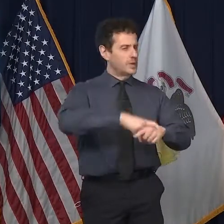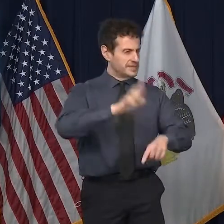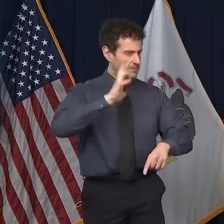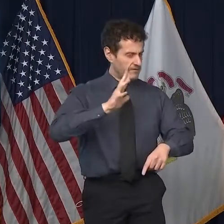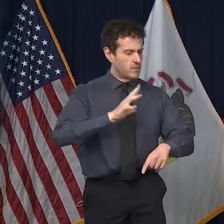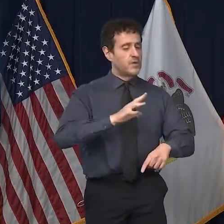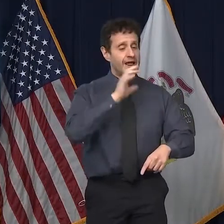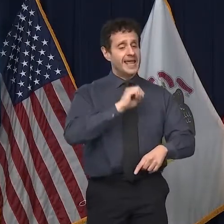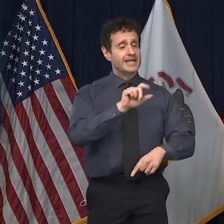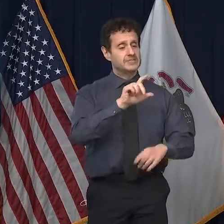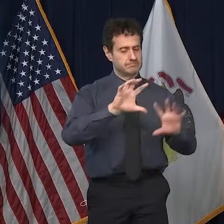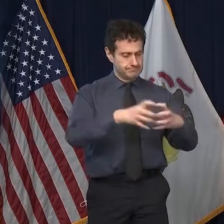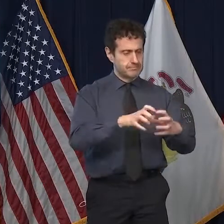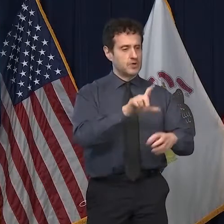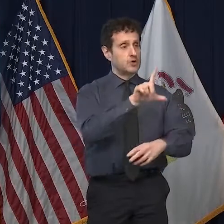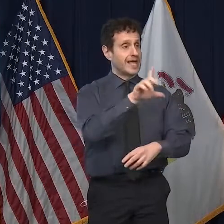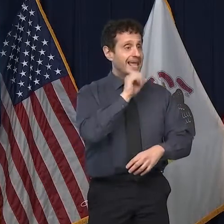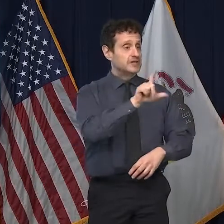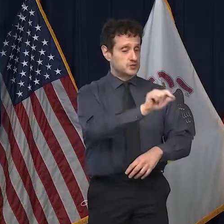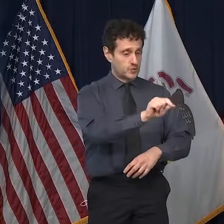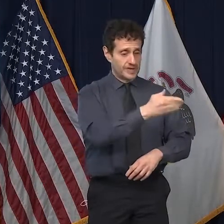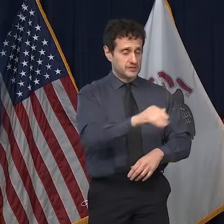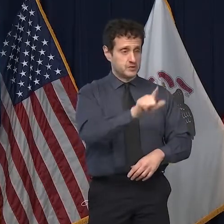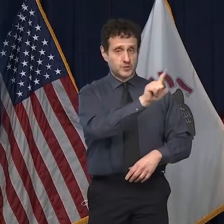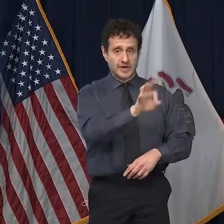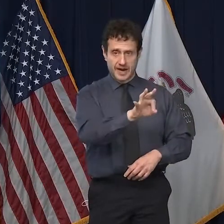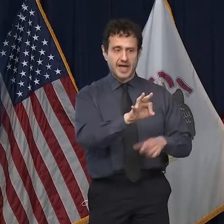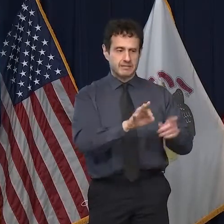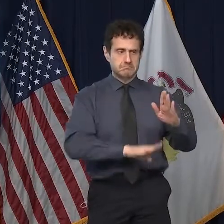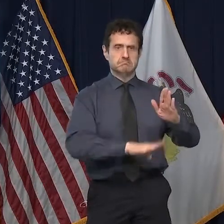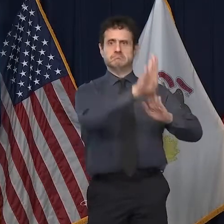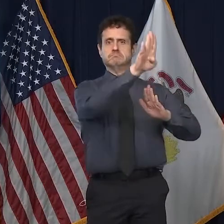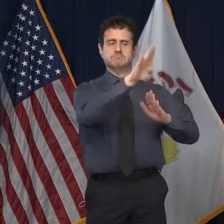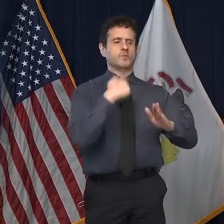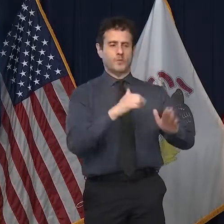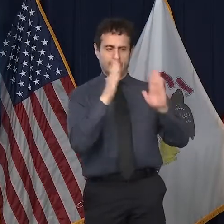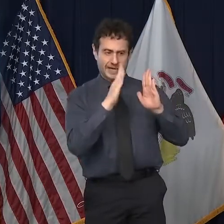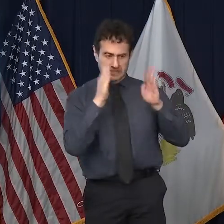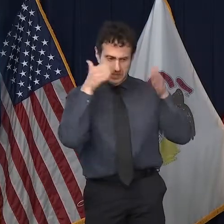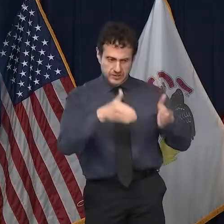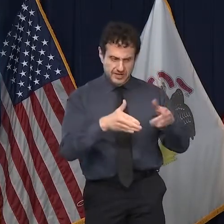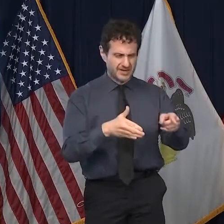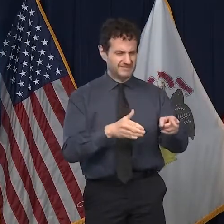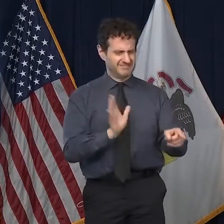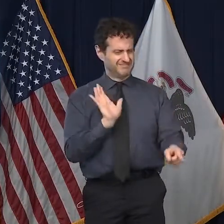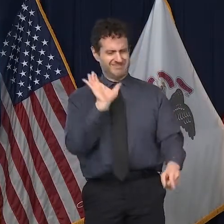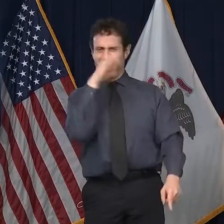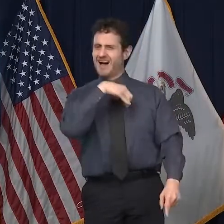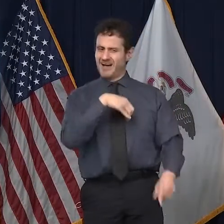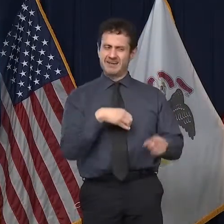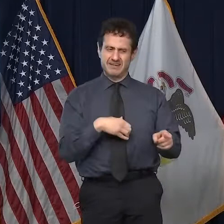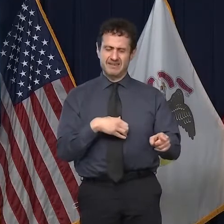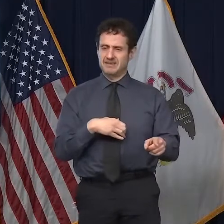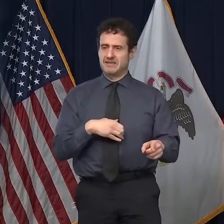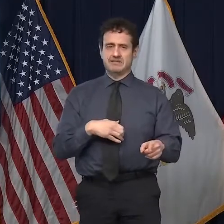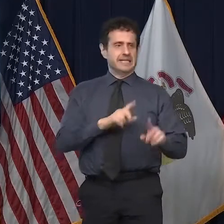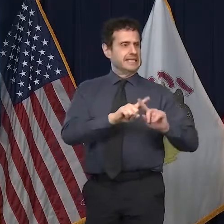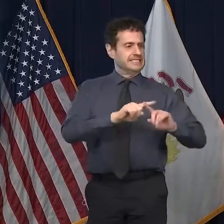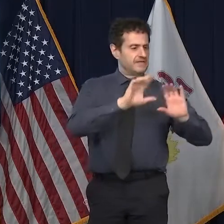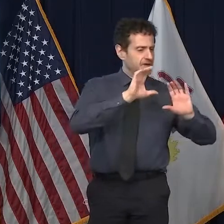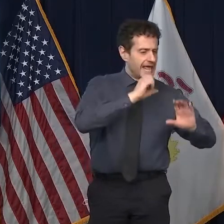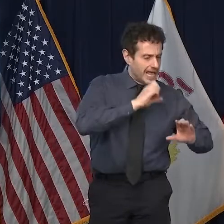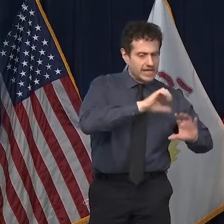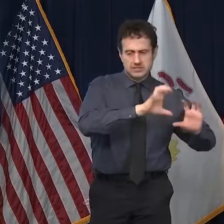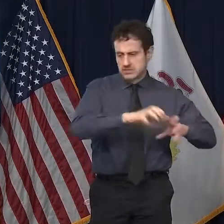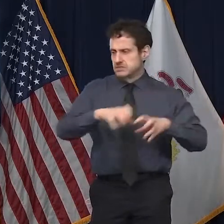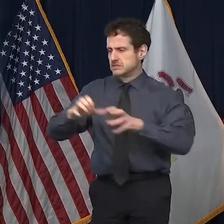29-year-olds, and we all paid a lot of attention to it because it was so unusual that among all of the age groups, here is